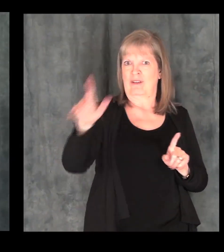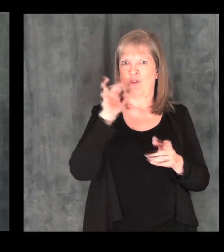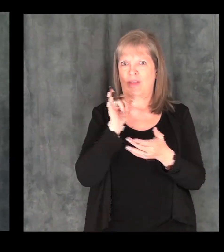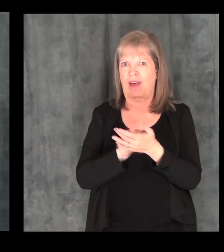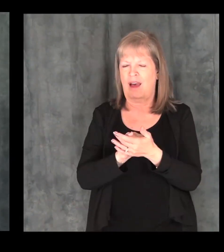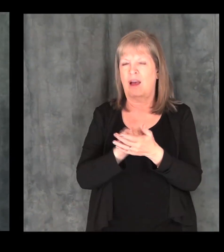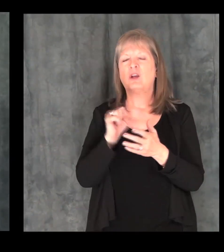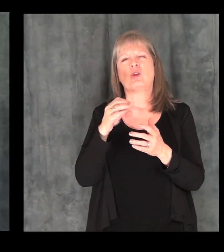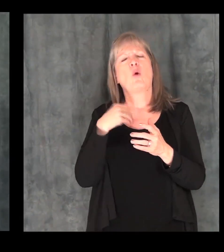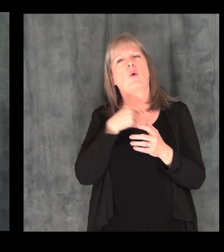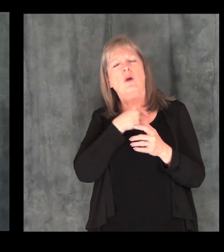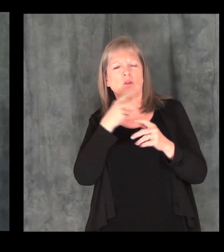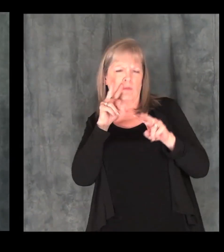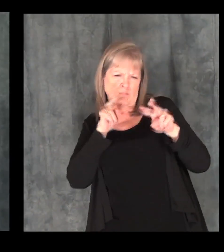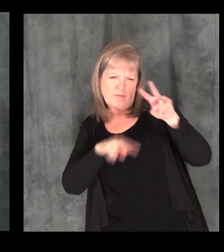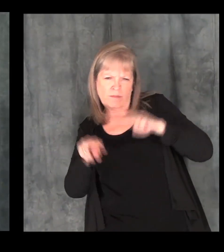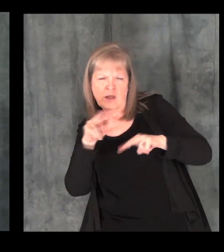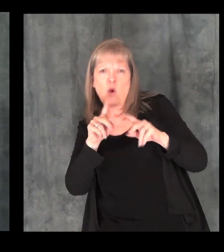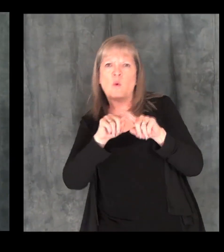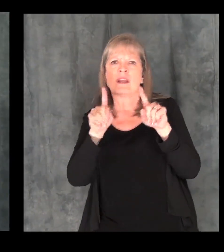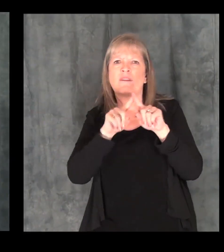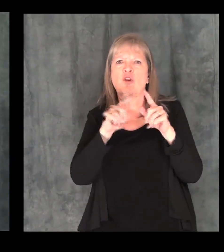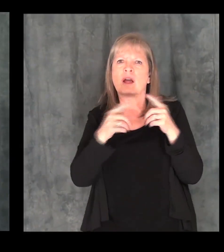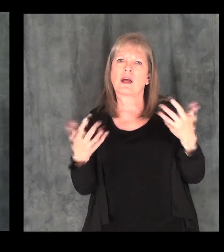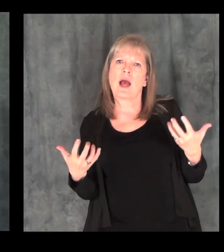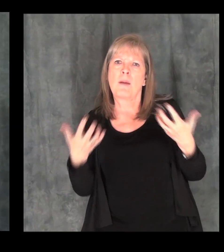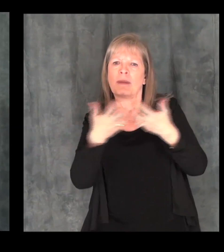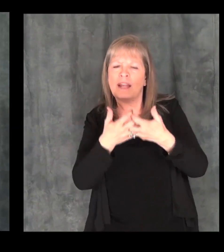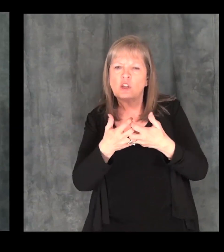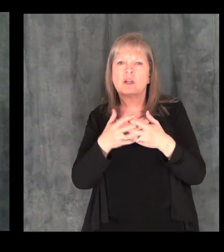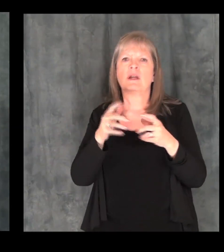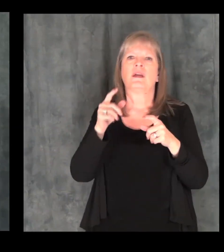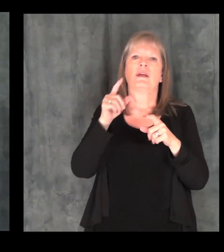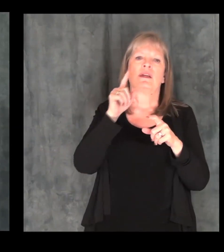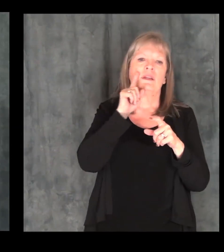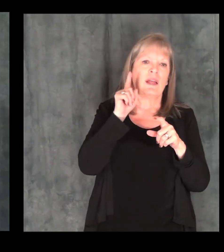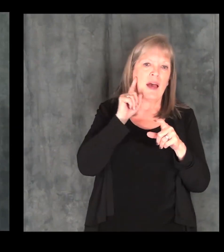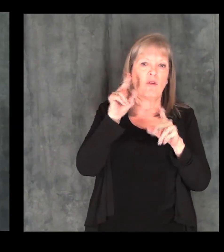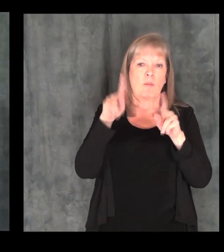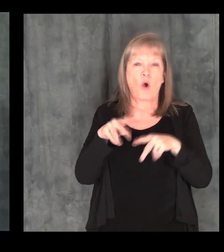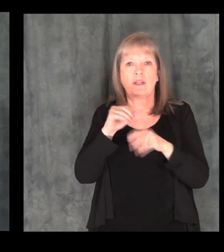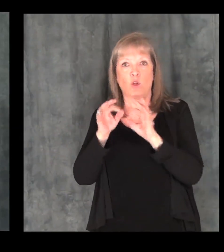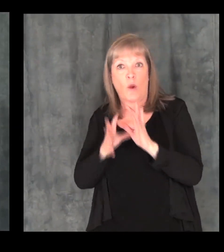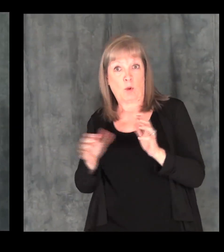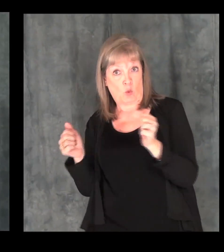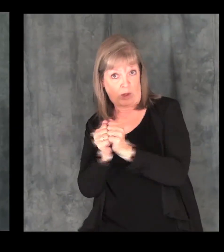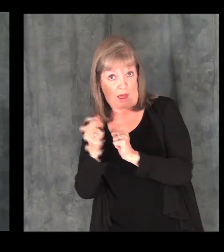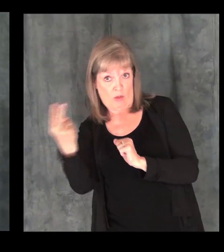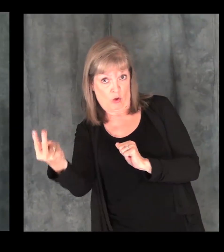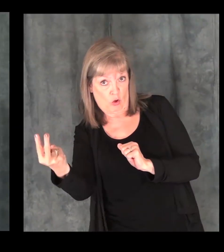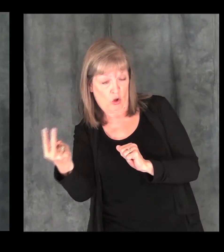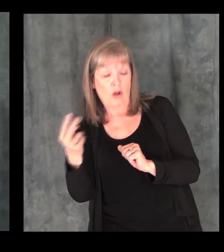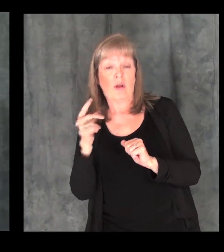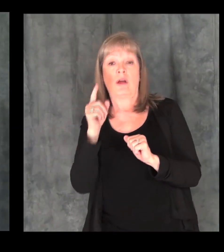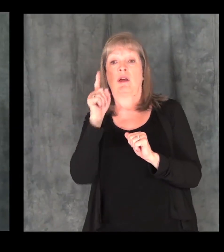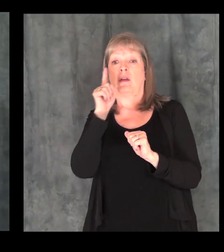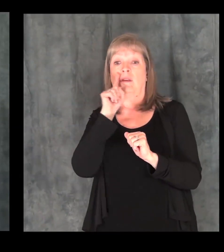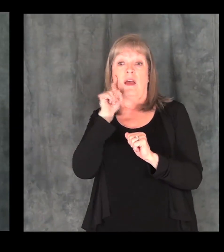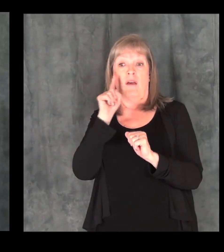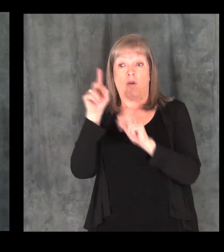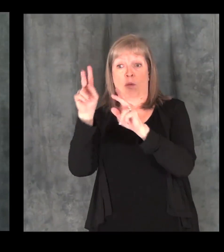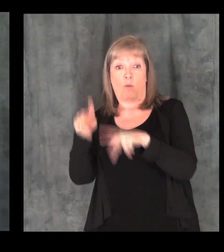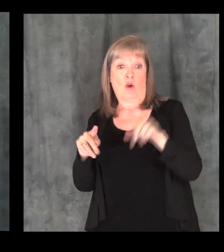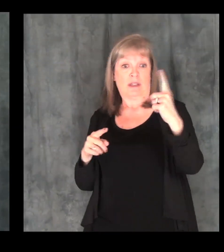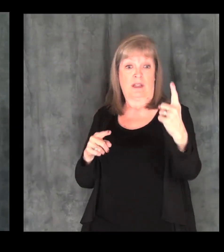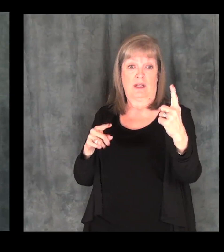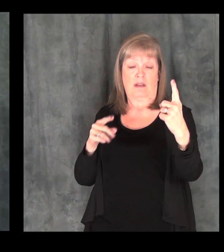looking at was the combinations of deaf person and interpreter together, deaf person and interpreter apart, but one of